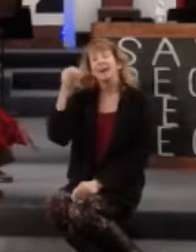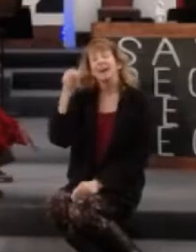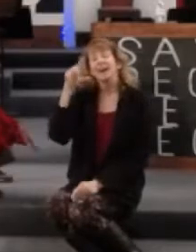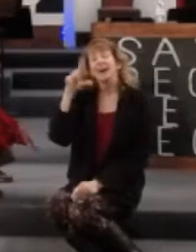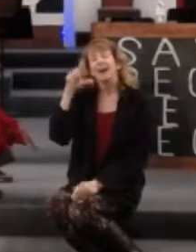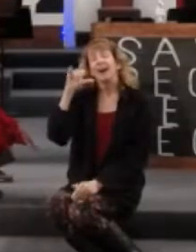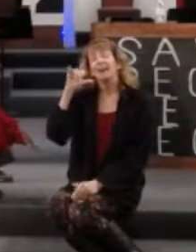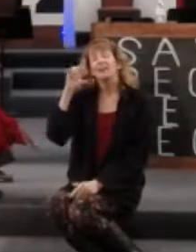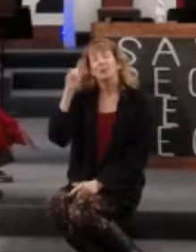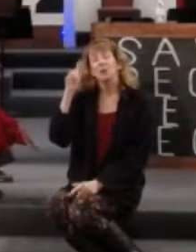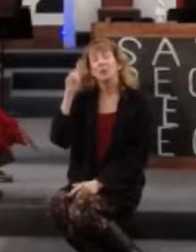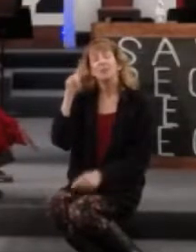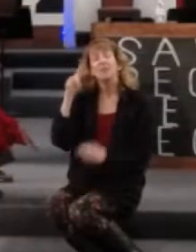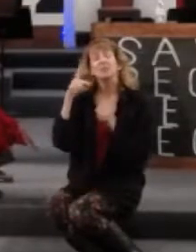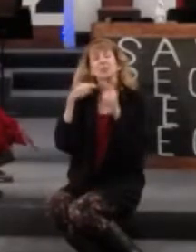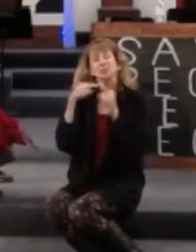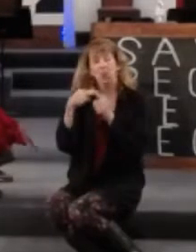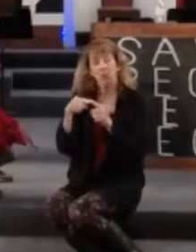as normal.